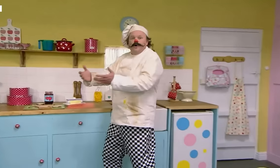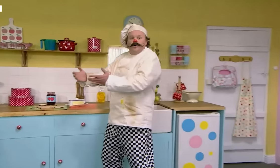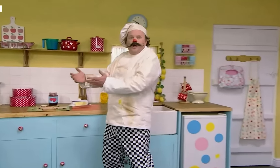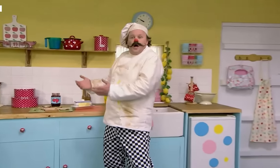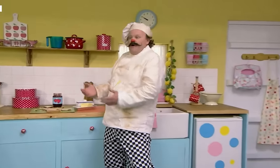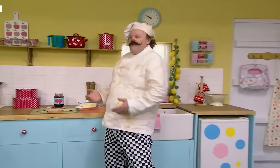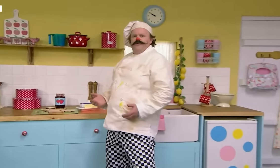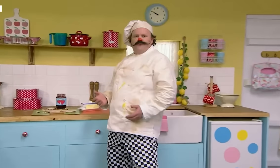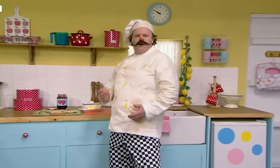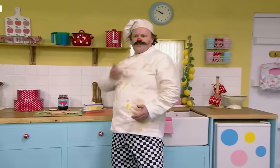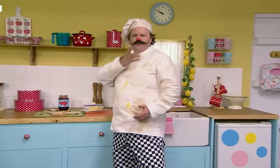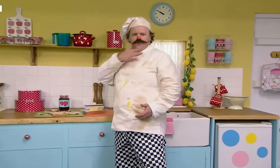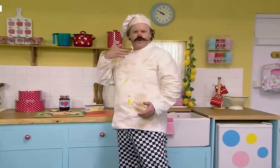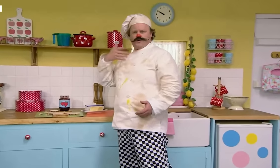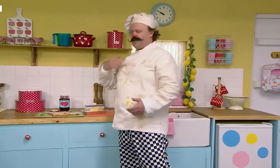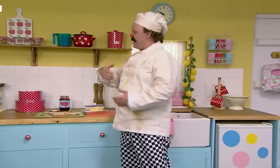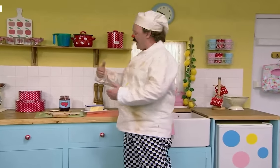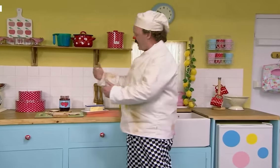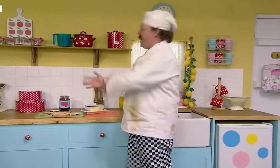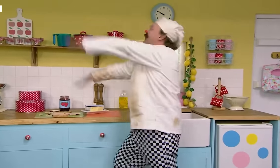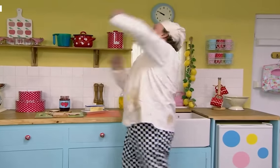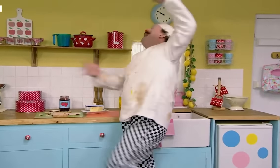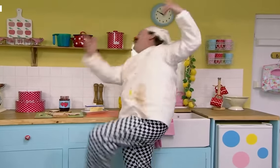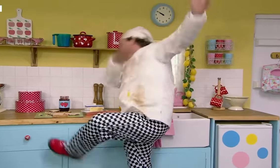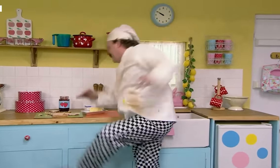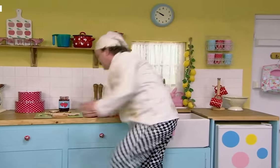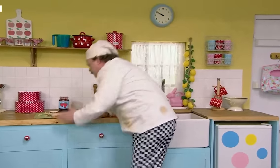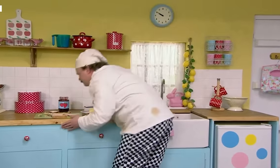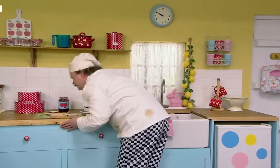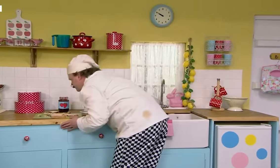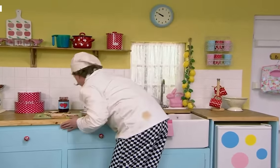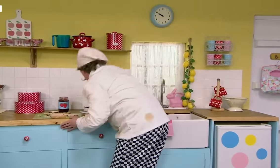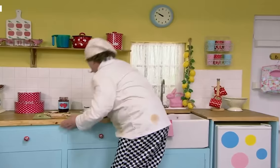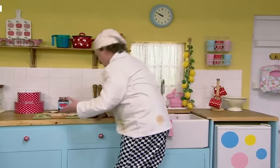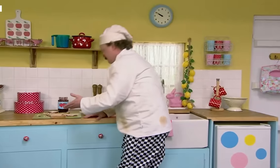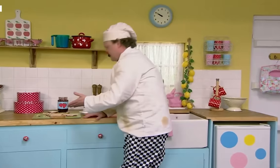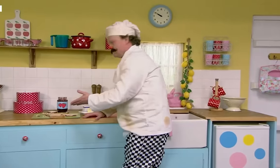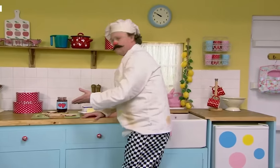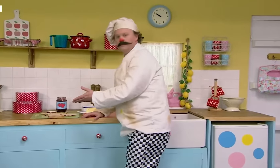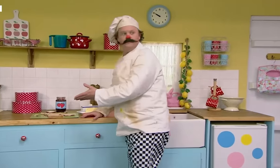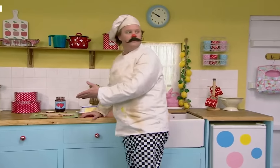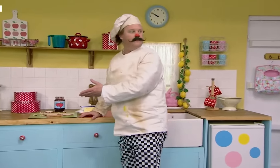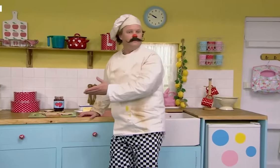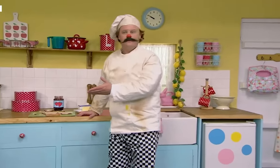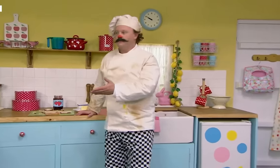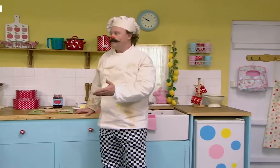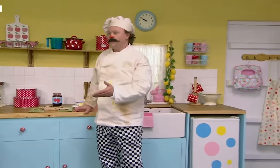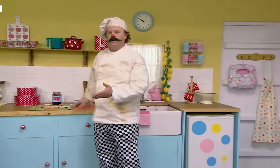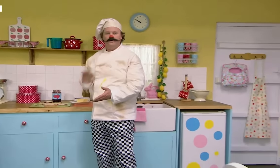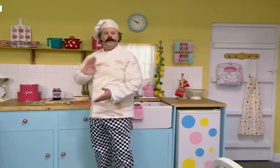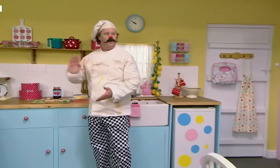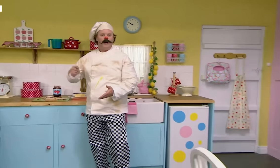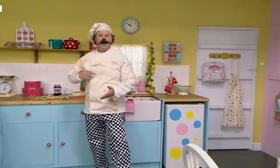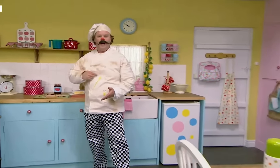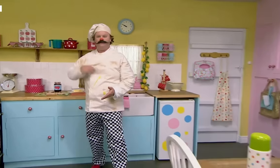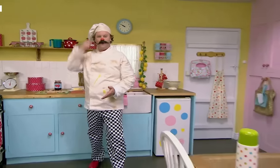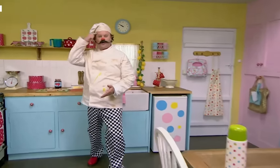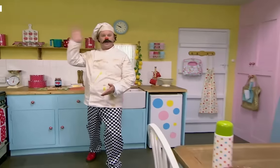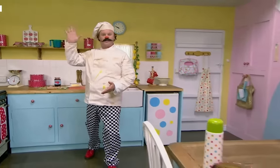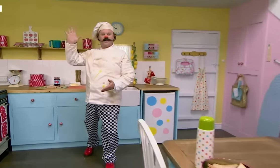bowl of fresh fruit. I have... Chef Tumble, where's the fruit? Oh, no, I forgot